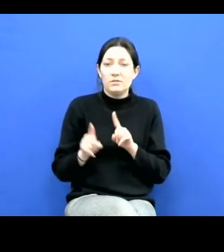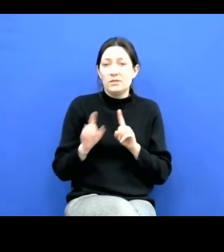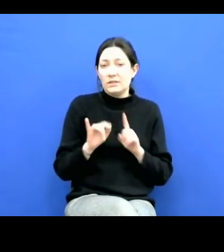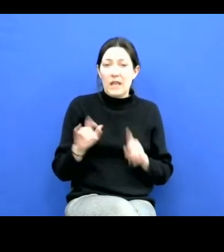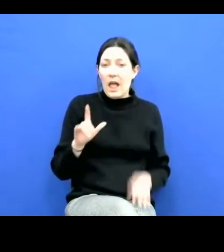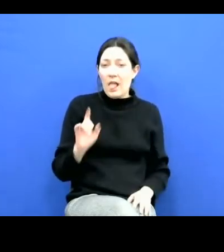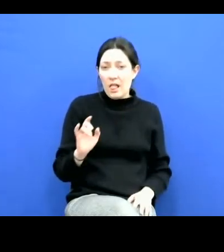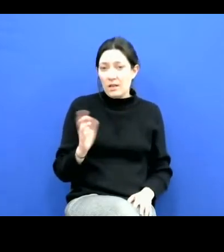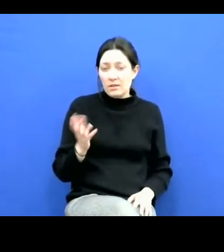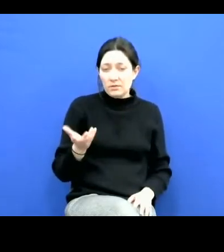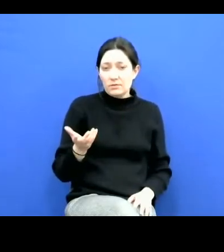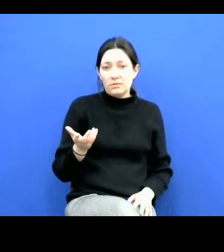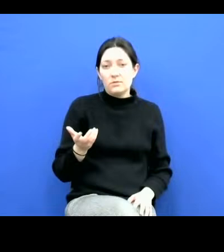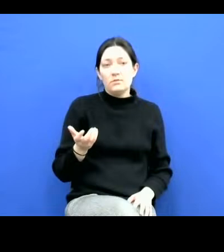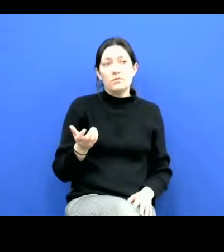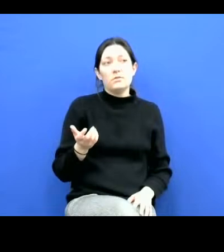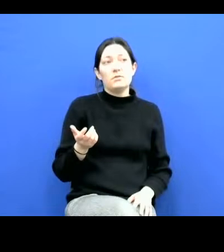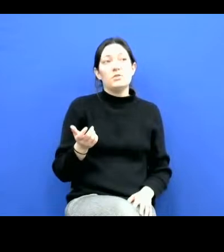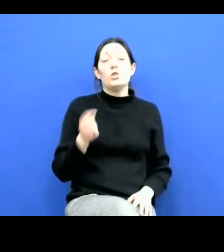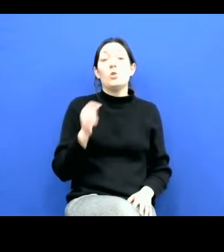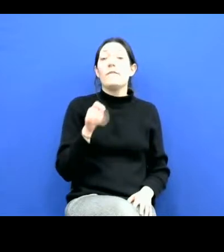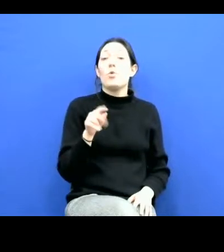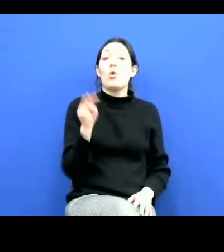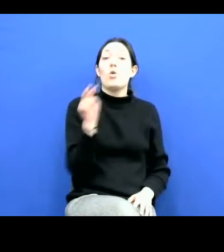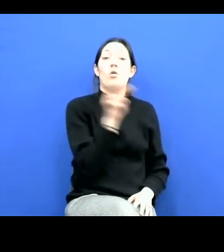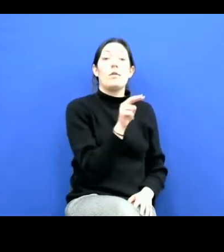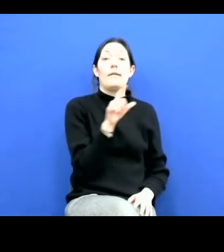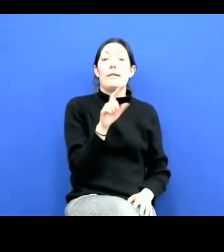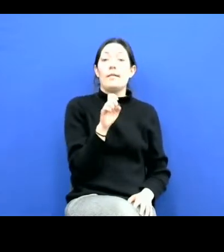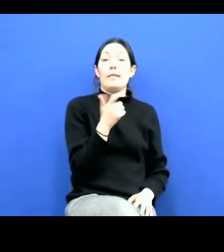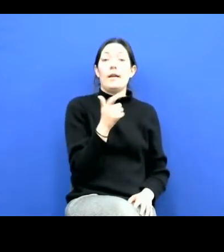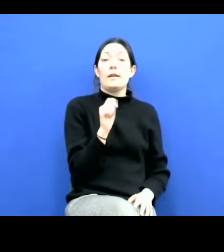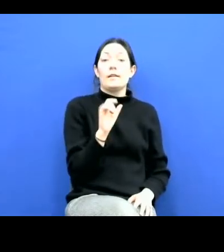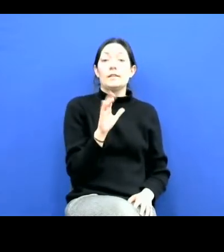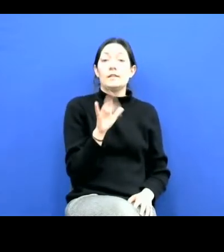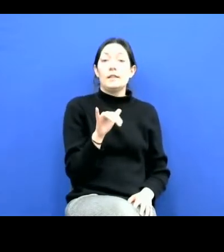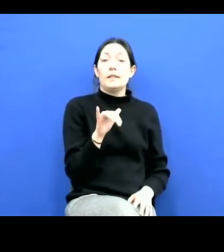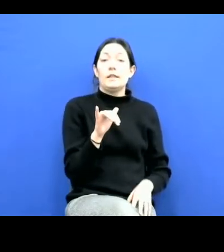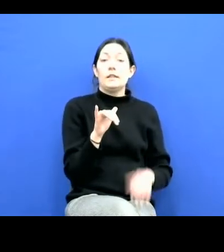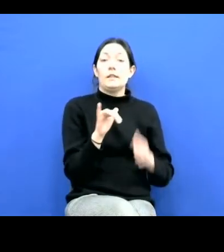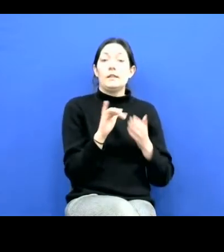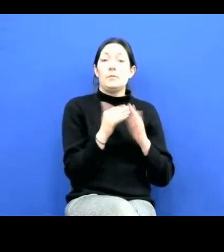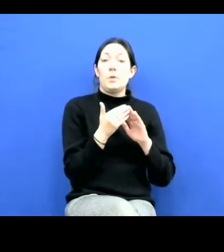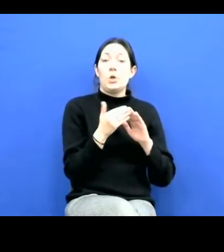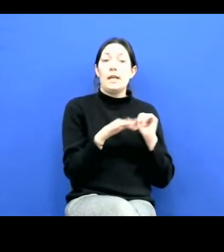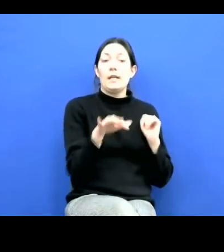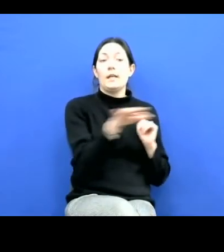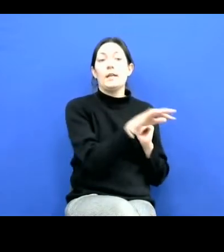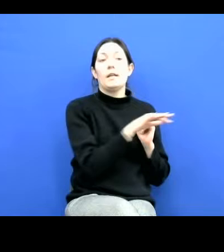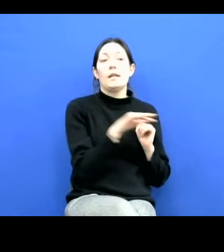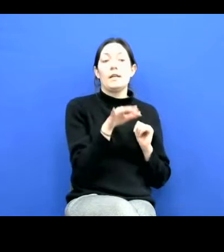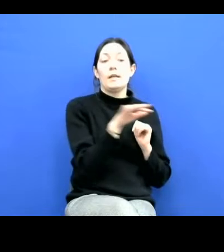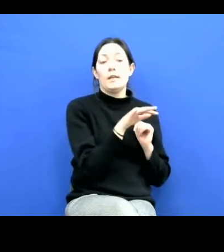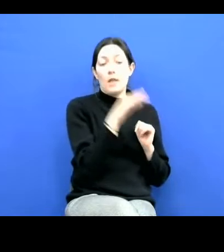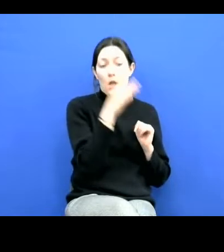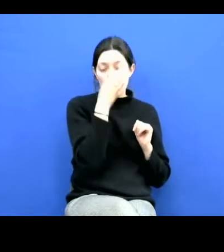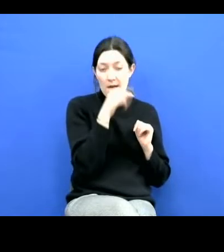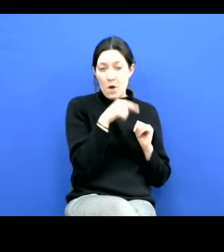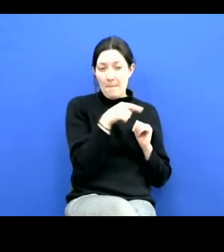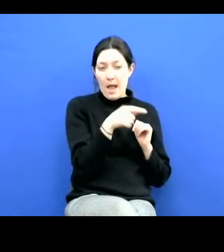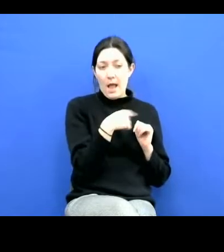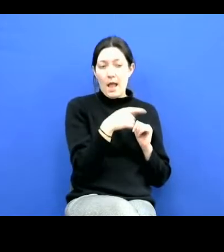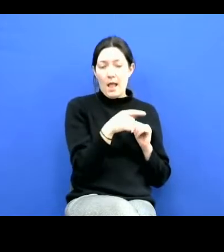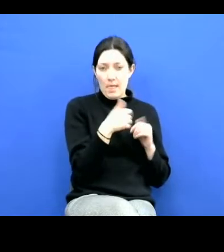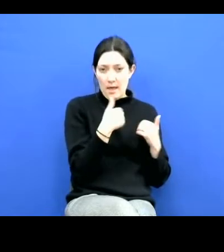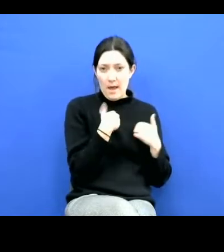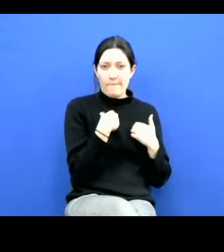styles. And when you get over to where the Legacy is, I mean, there's right nearby, there is a